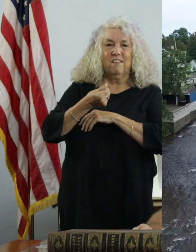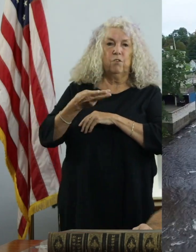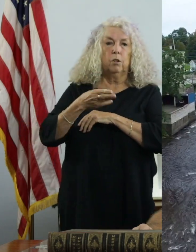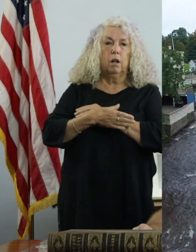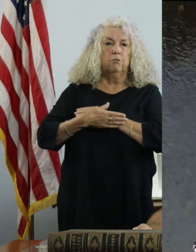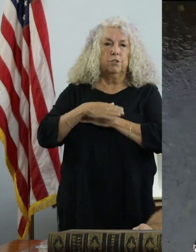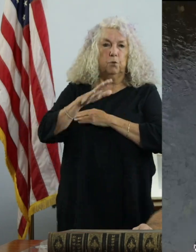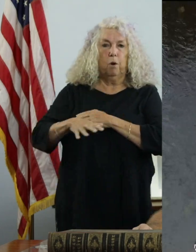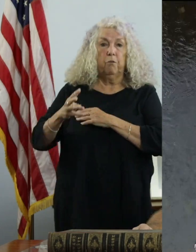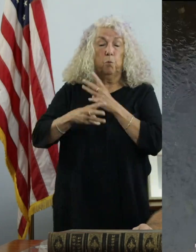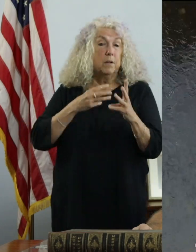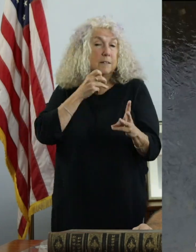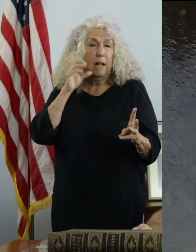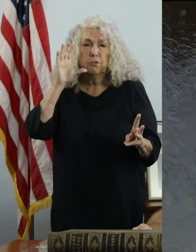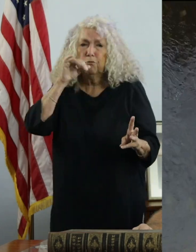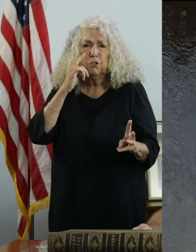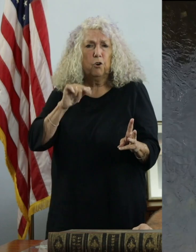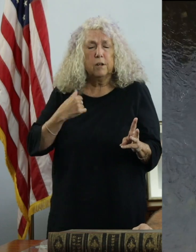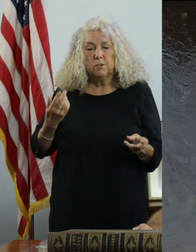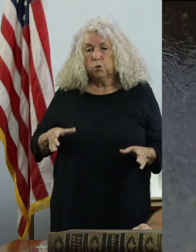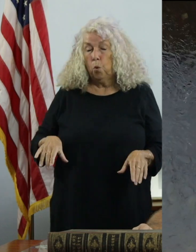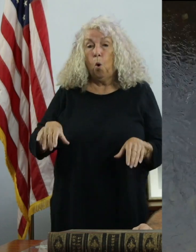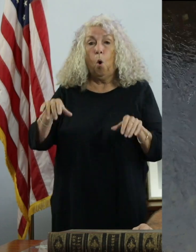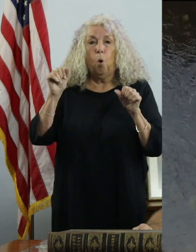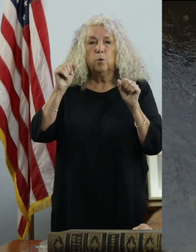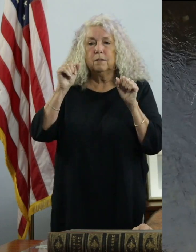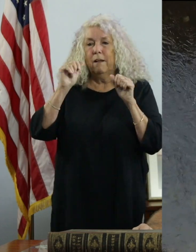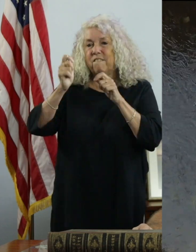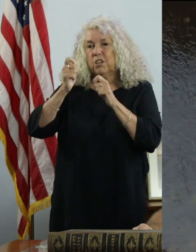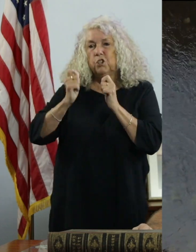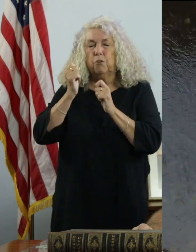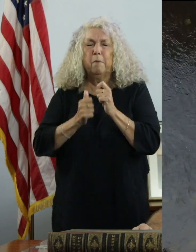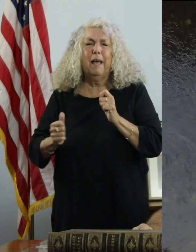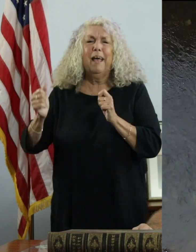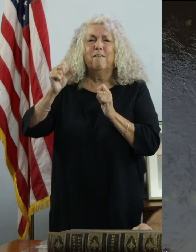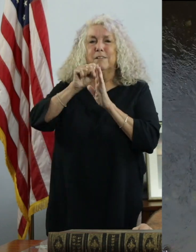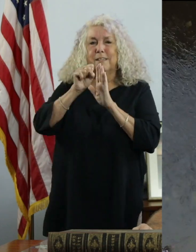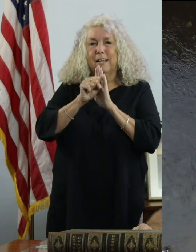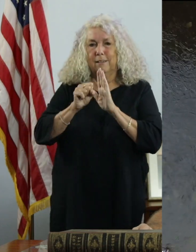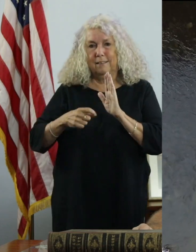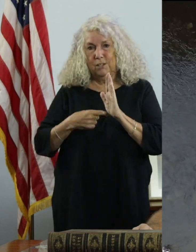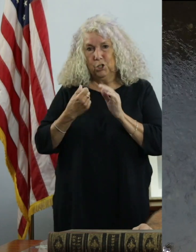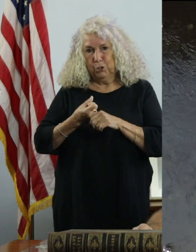It is not unusual for us to host anglers from every state in the country each year.